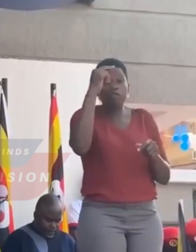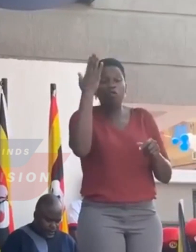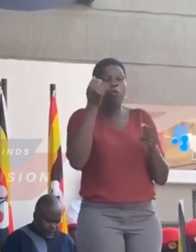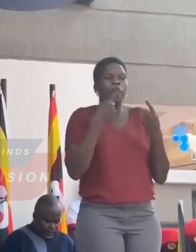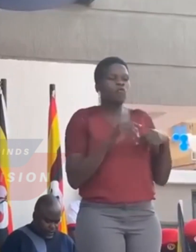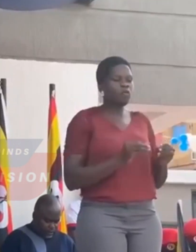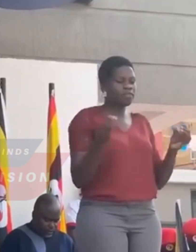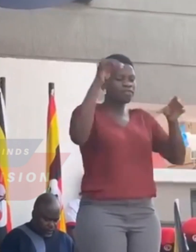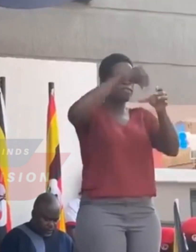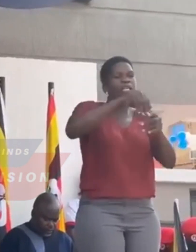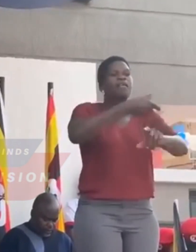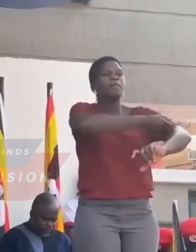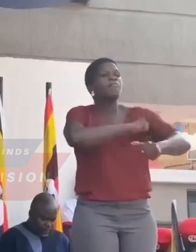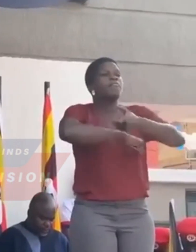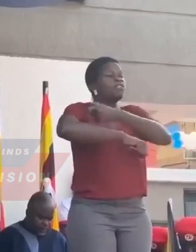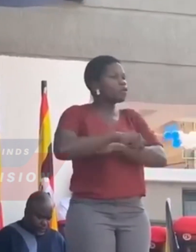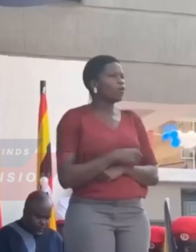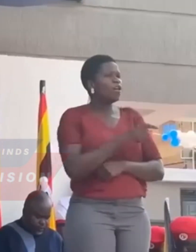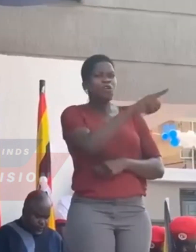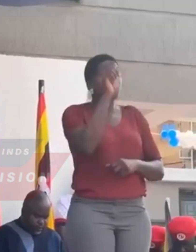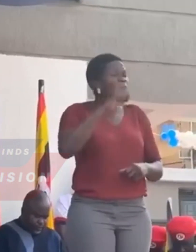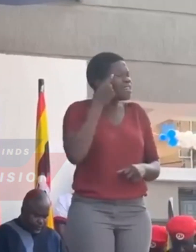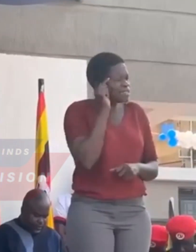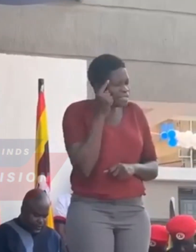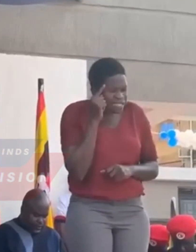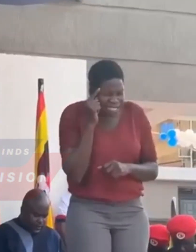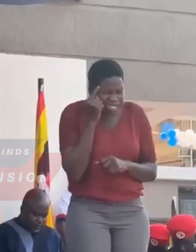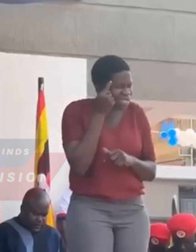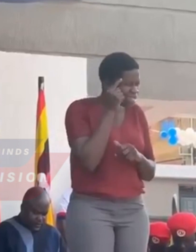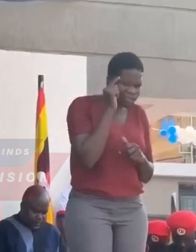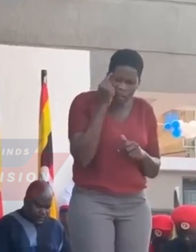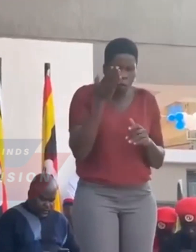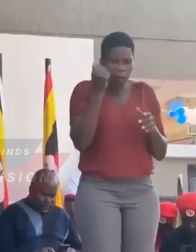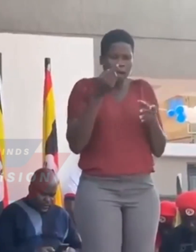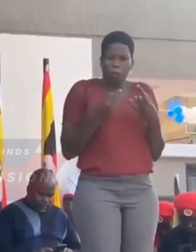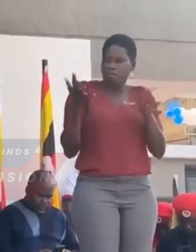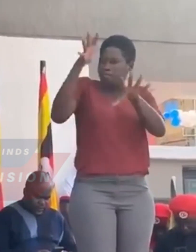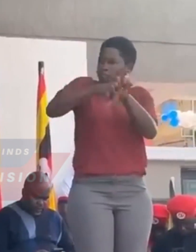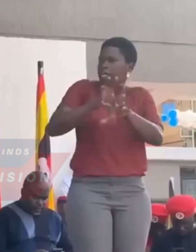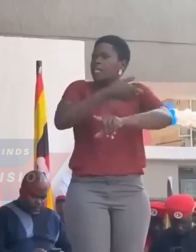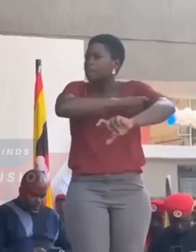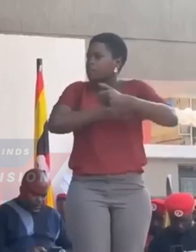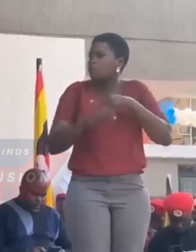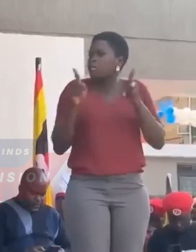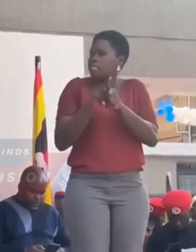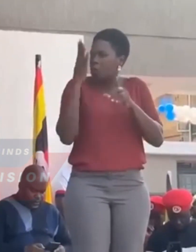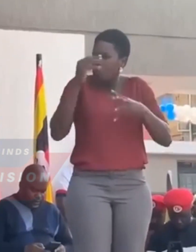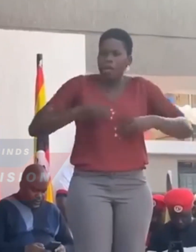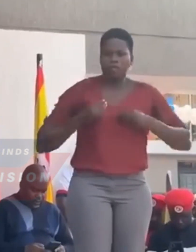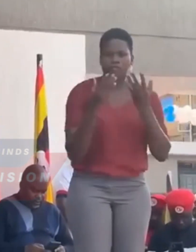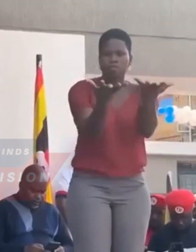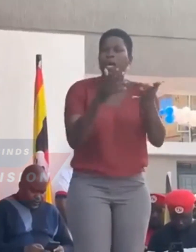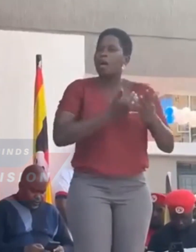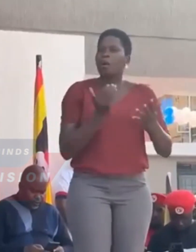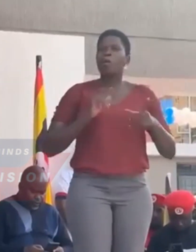got into this struggle. Mulowooze lwaki twayingira mu bintu bino eby'obulabe? Lwaki twewaayo era lwaki tukyagenda mu